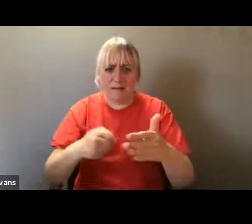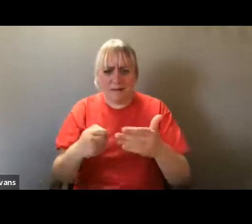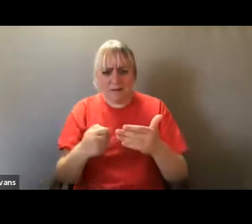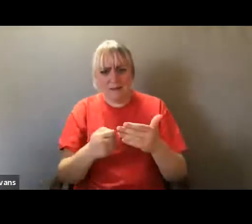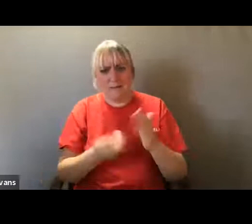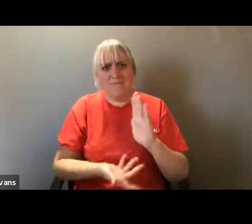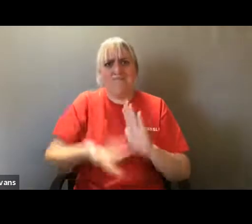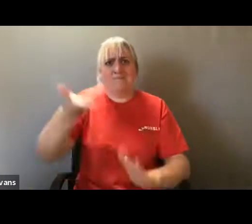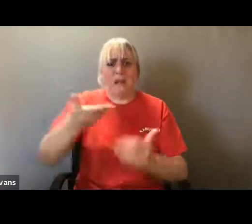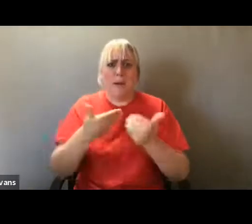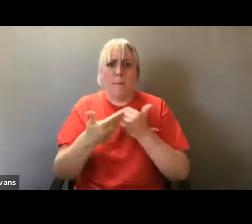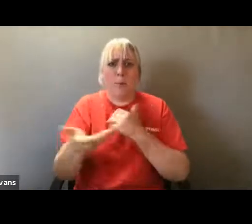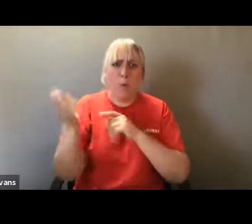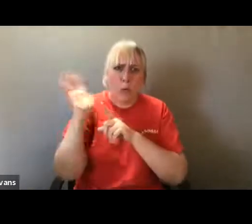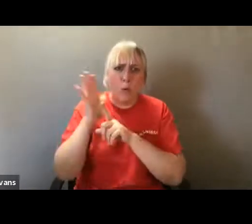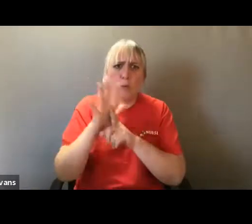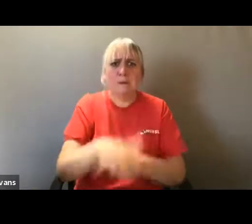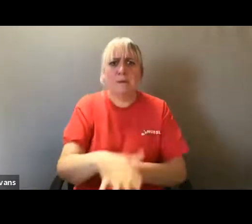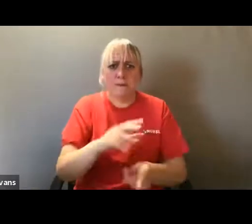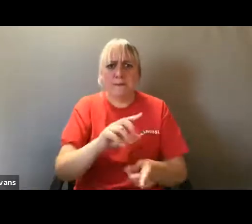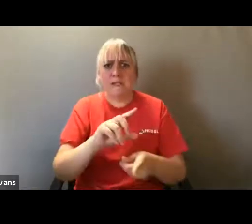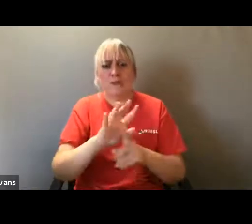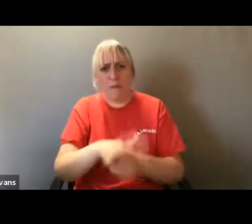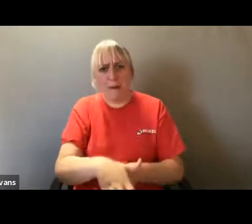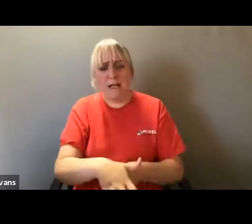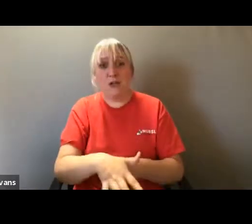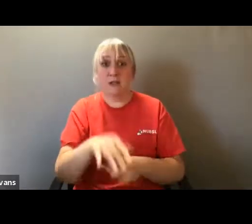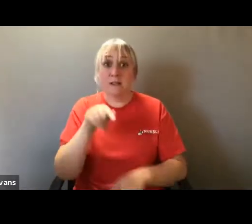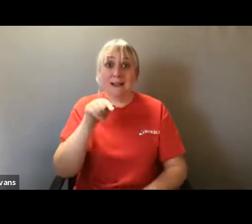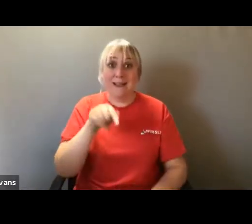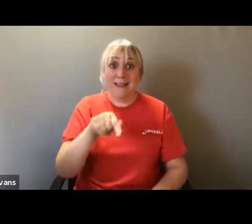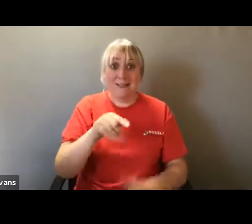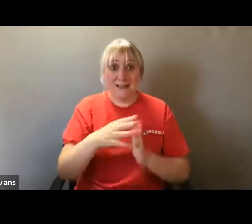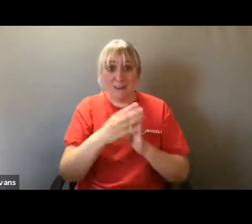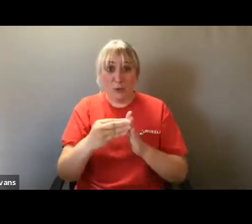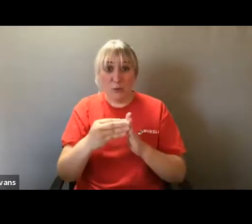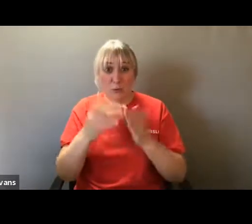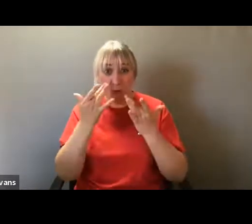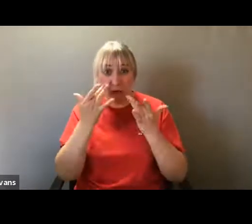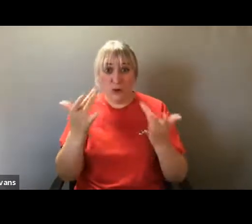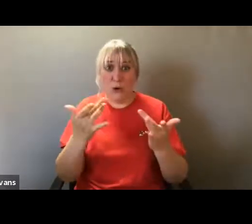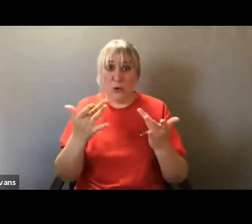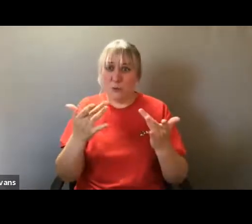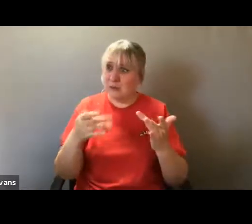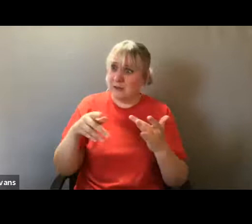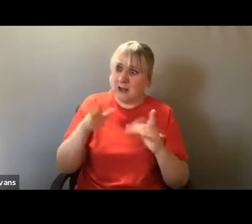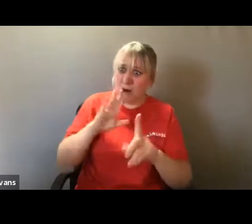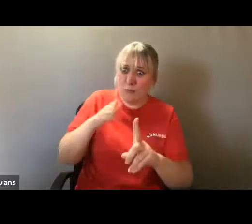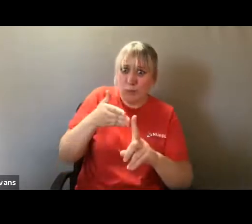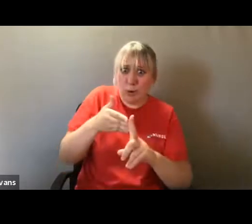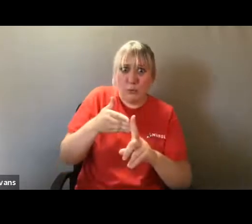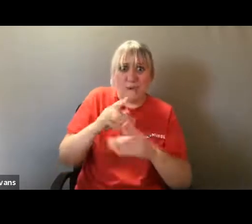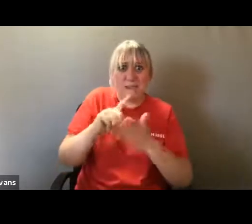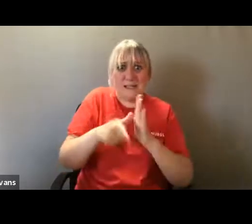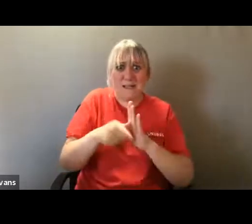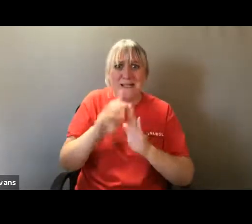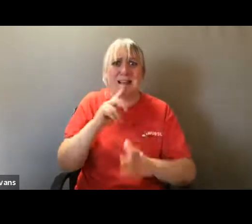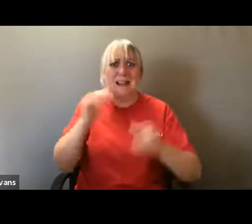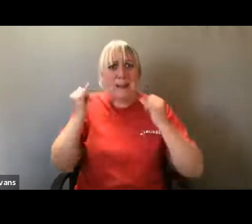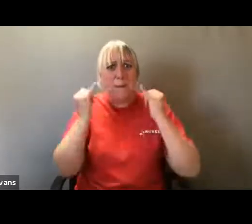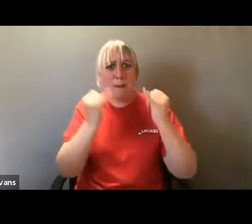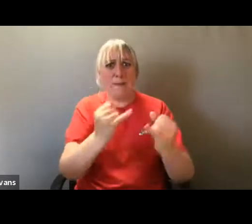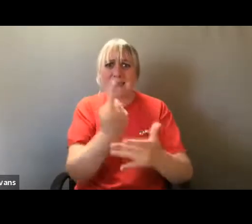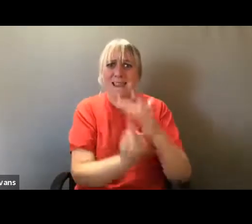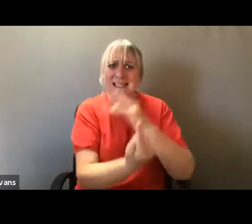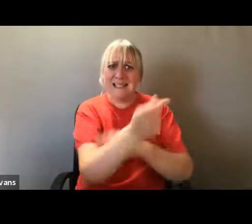The biopsychosocial model represents an approach to disability which essentially blames the individual for the barriers that